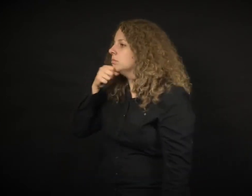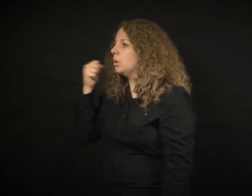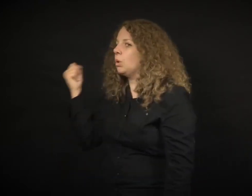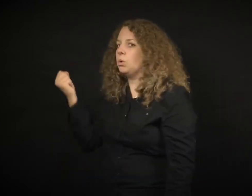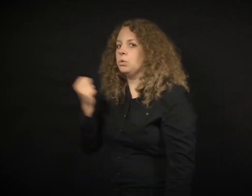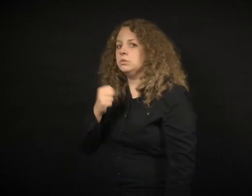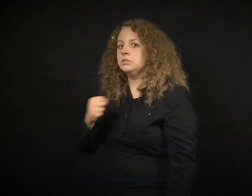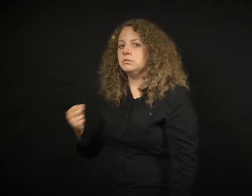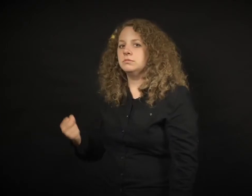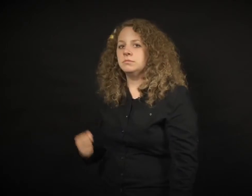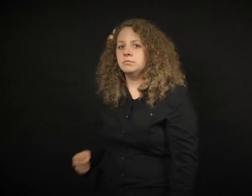Old.